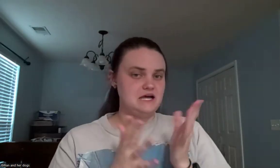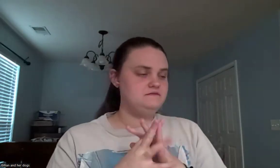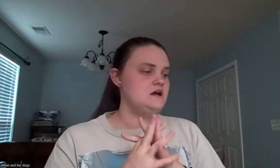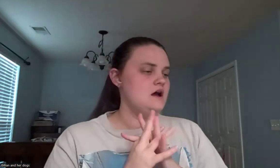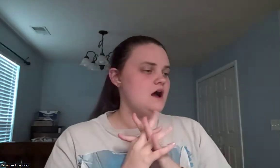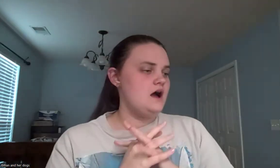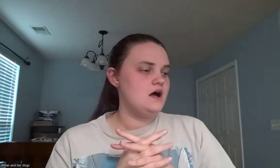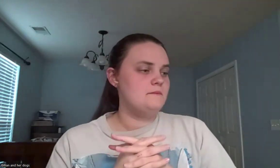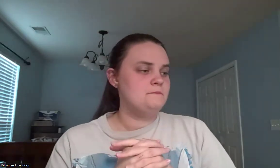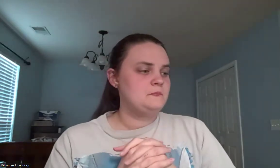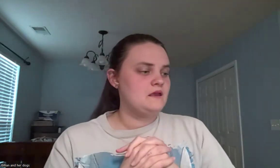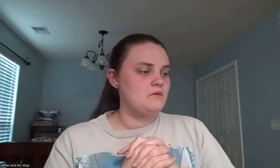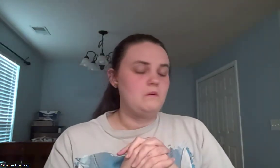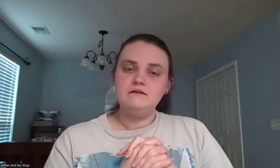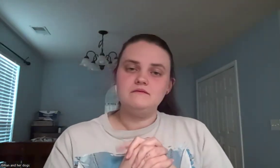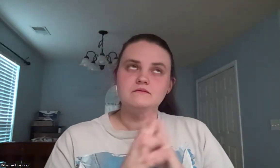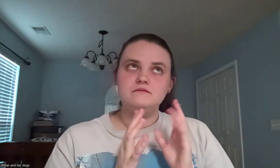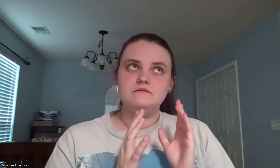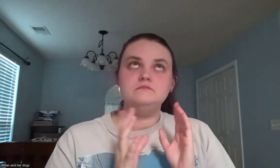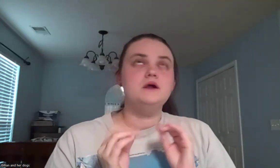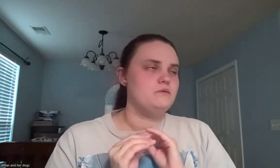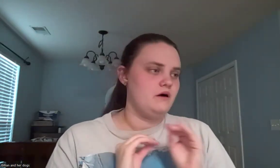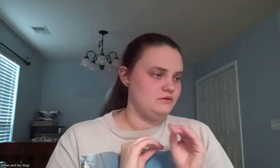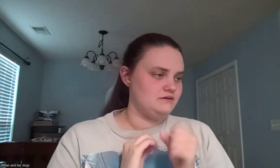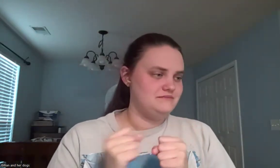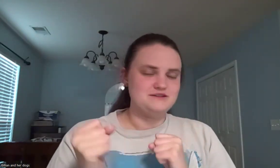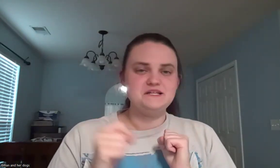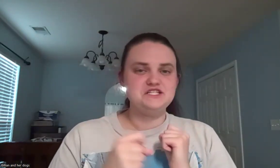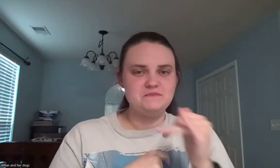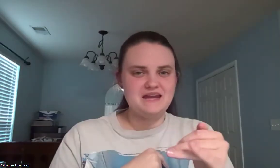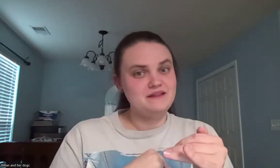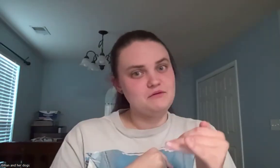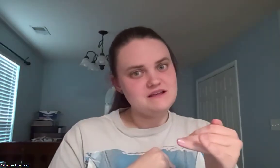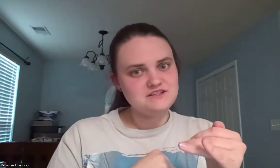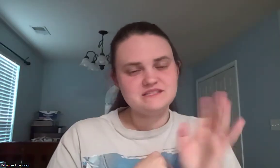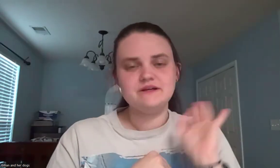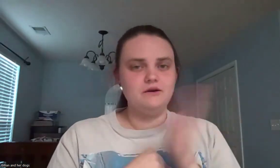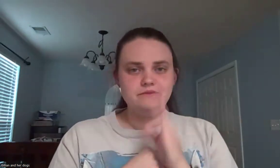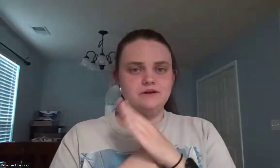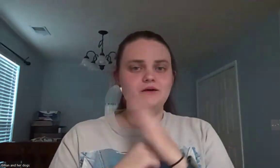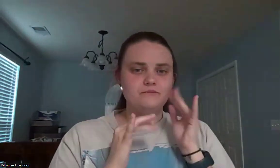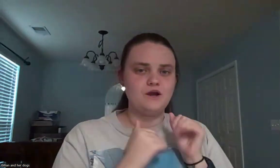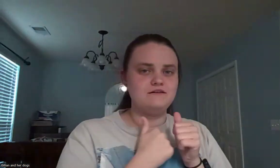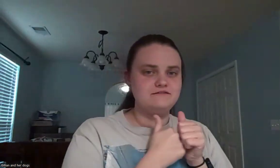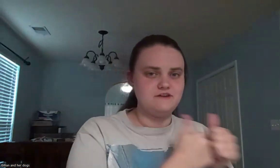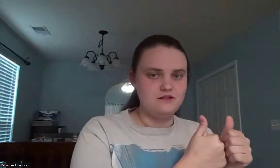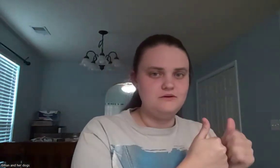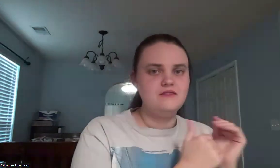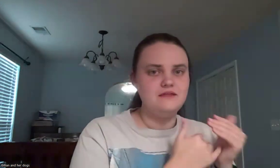left. Um, well, no, hold on. I was about to jump ahead and be like, well, let's do this. I'm like, nope, no, no, no. We're going to follow the